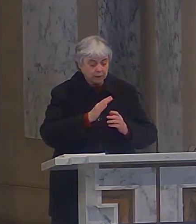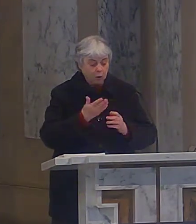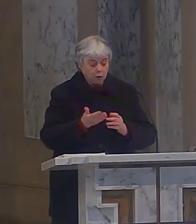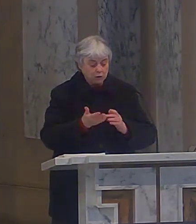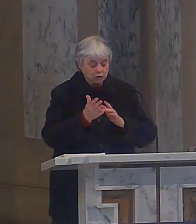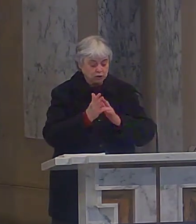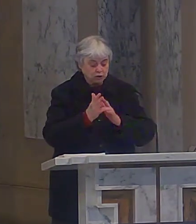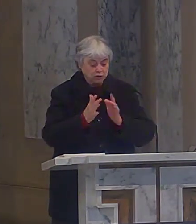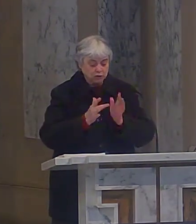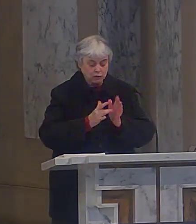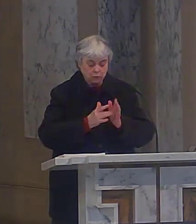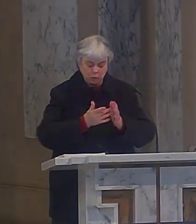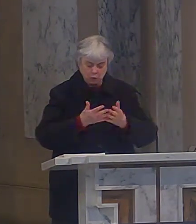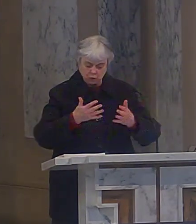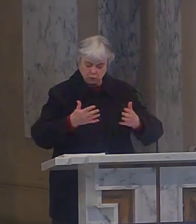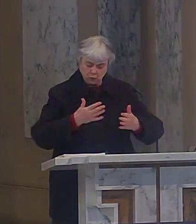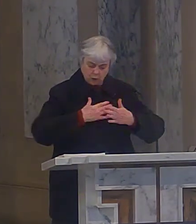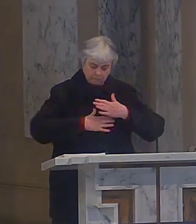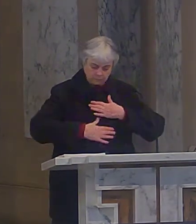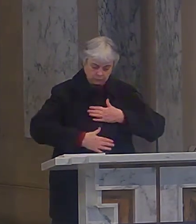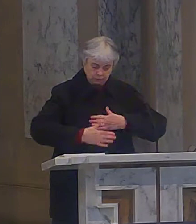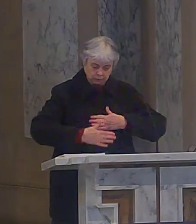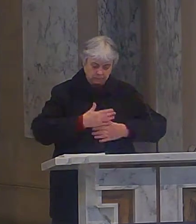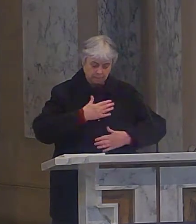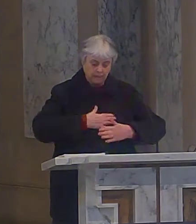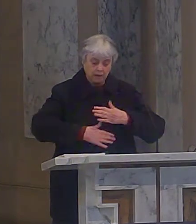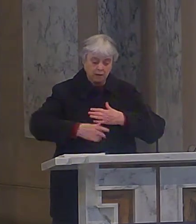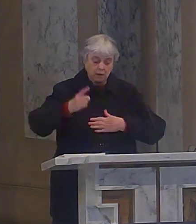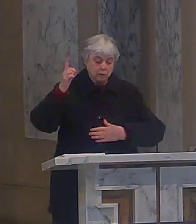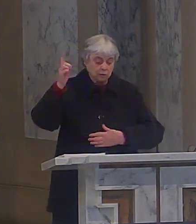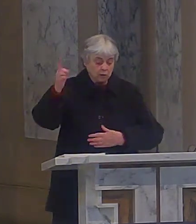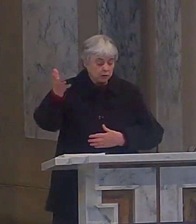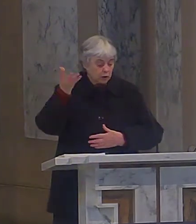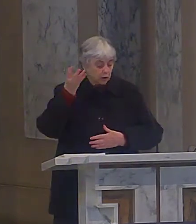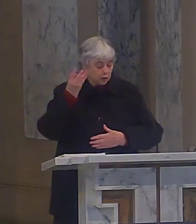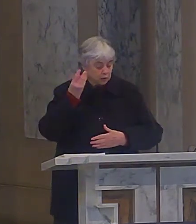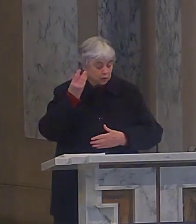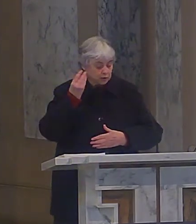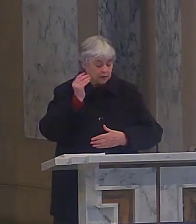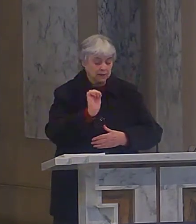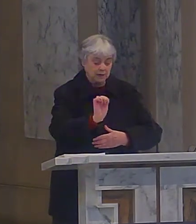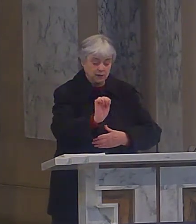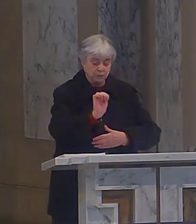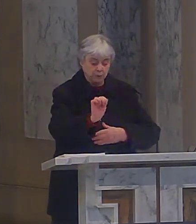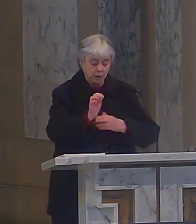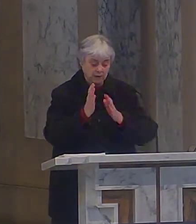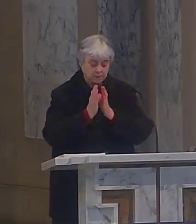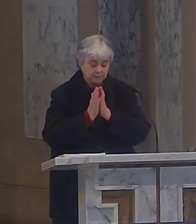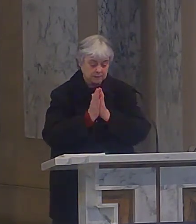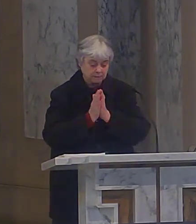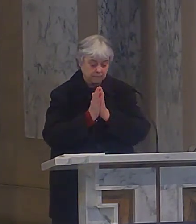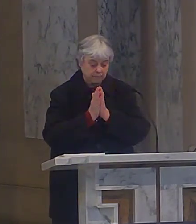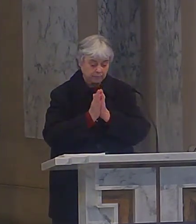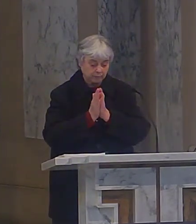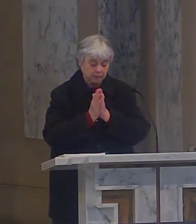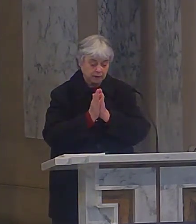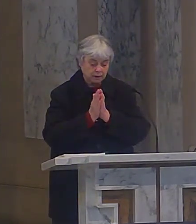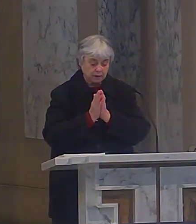because jesus was so humble god heard his prayers